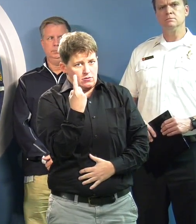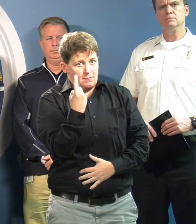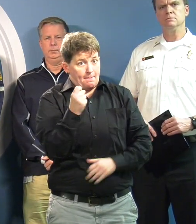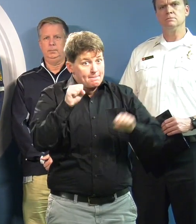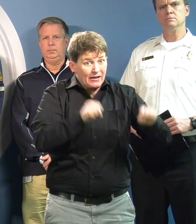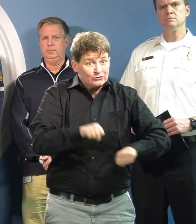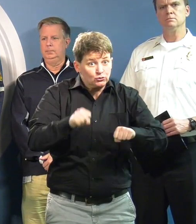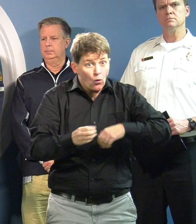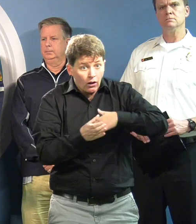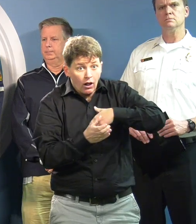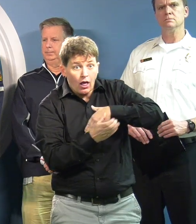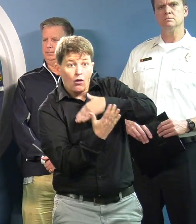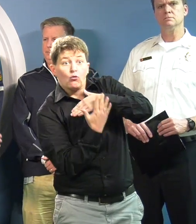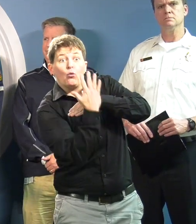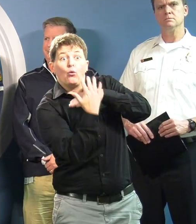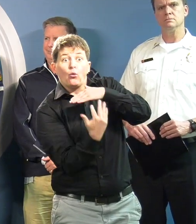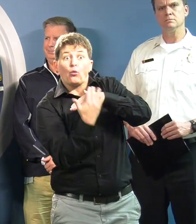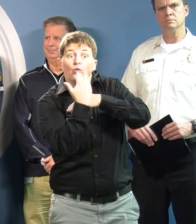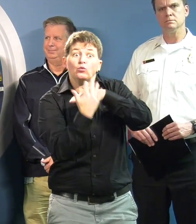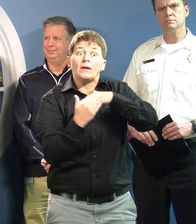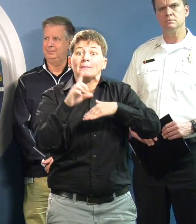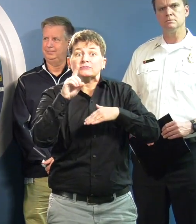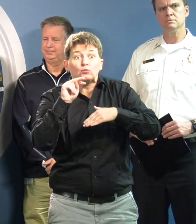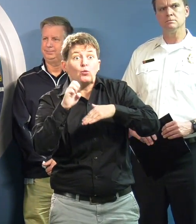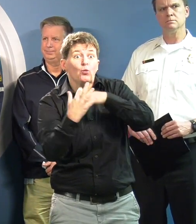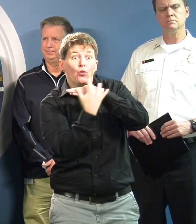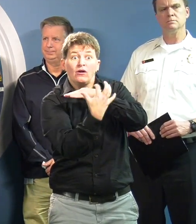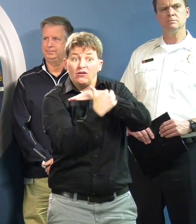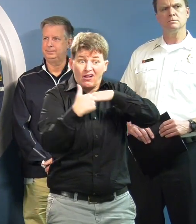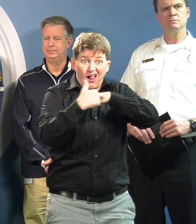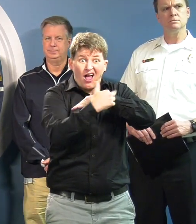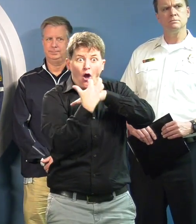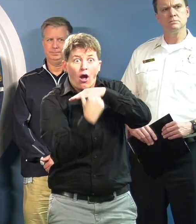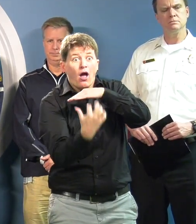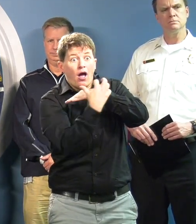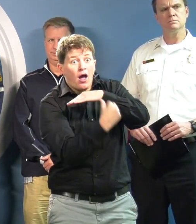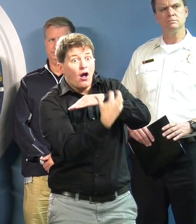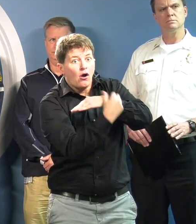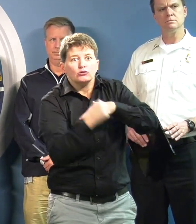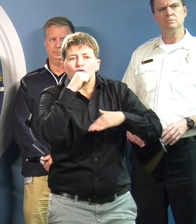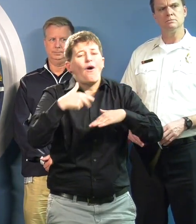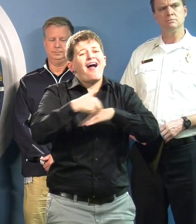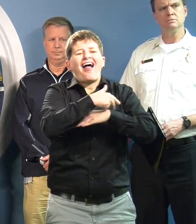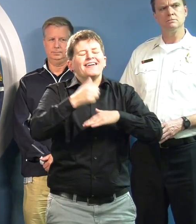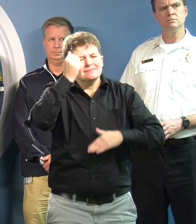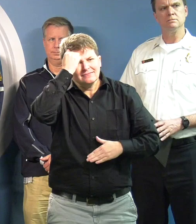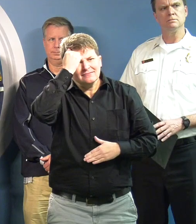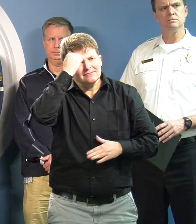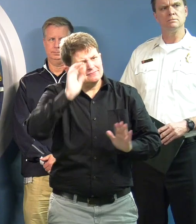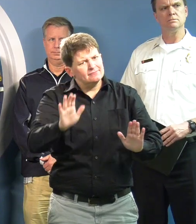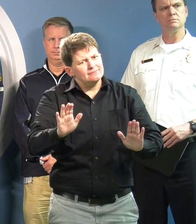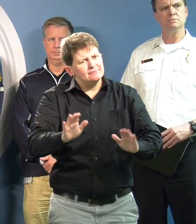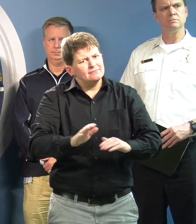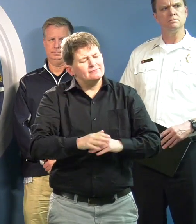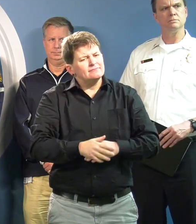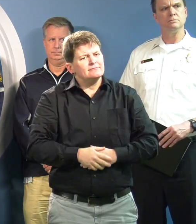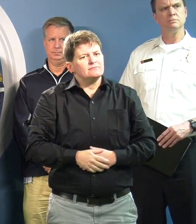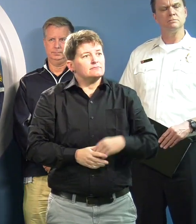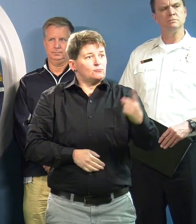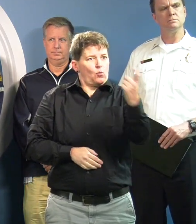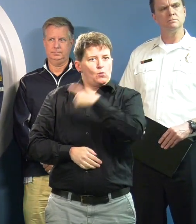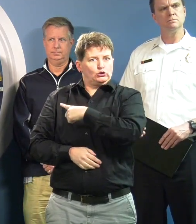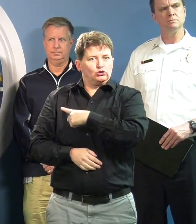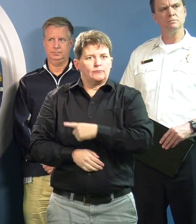don't be on the beach. It's a really dumb move to be out on the beach right now. We'll take questions. Mayor, real quick, you had mentioned you had 40